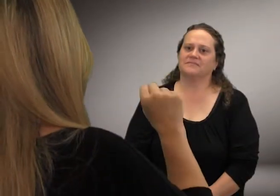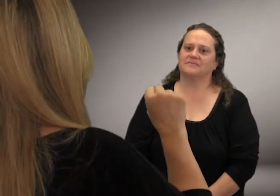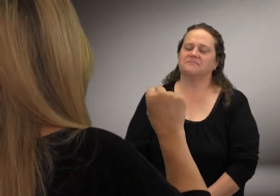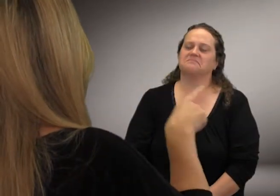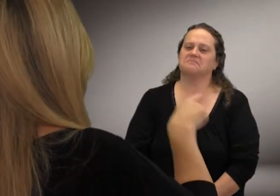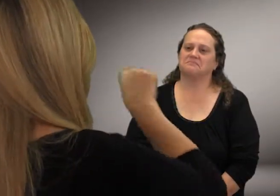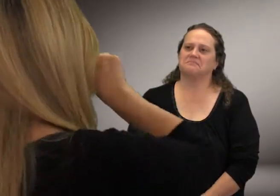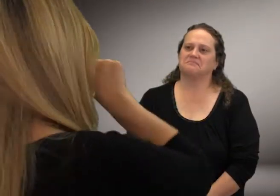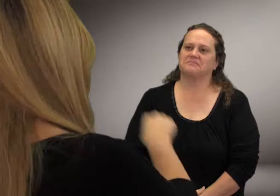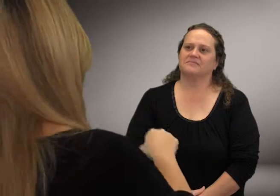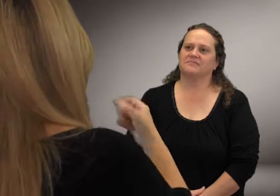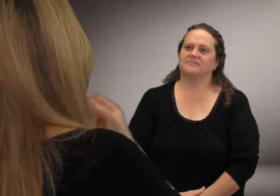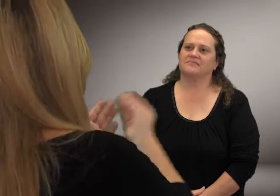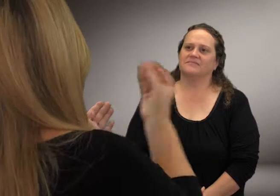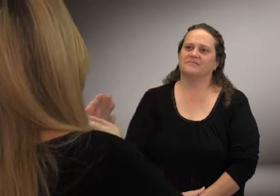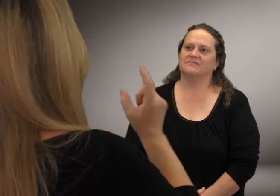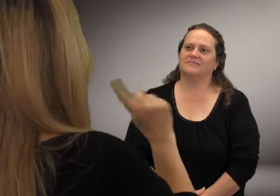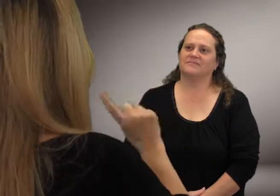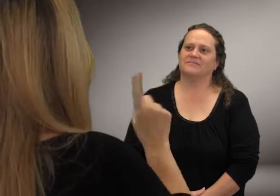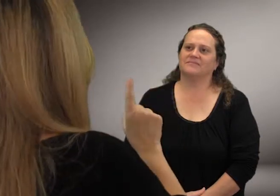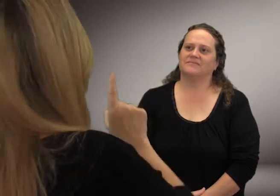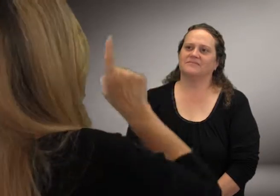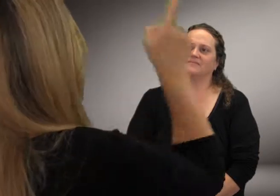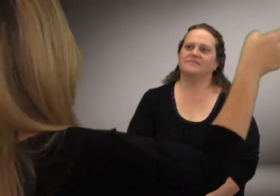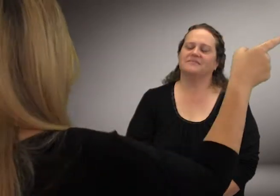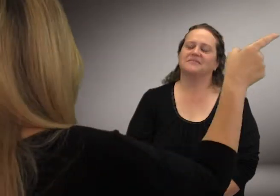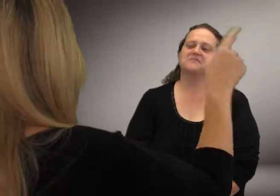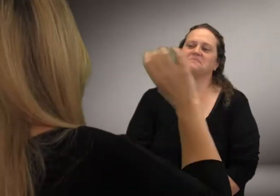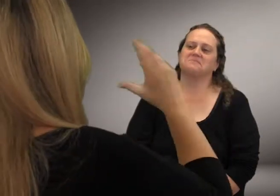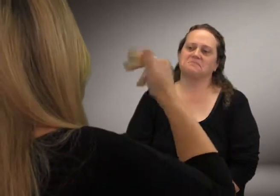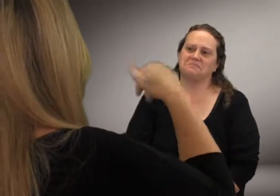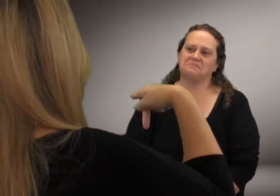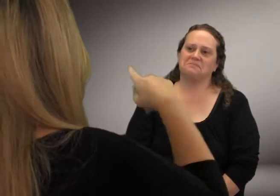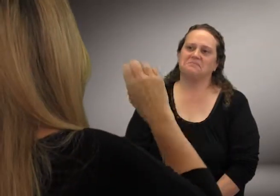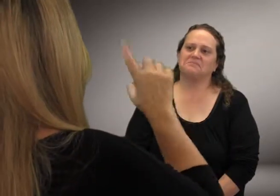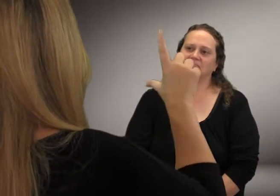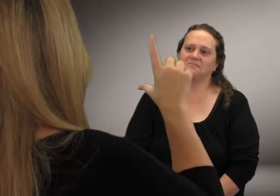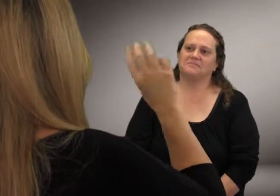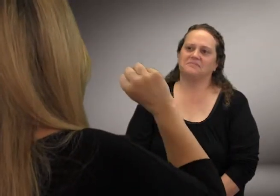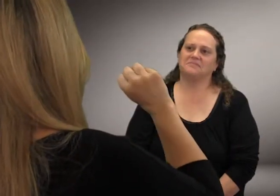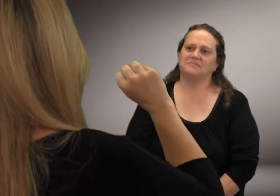My daughter, Ashlyn, she just loves to go shopping at the Chapel Hills Mall.